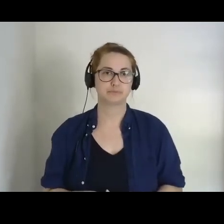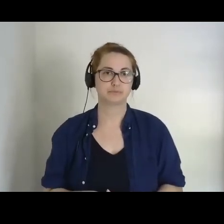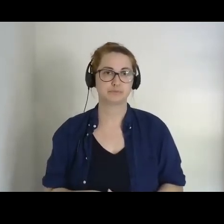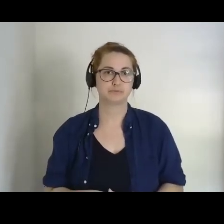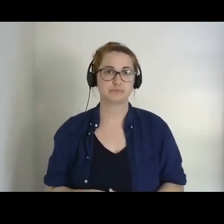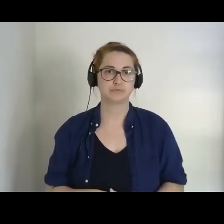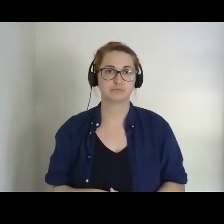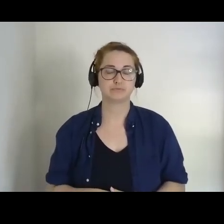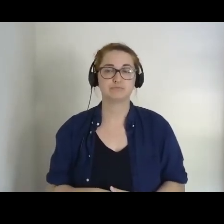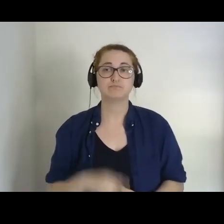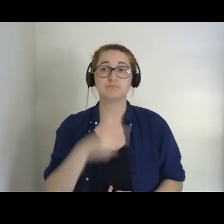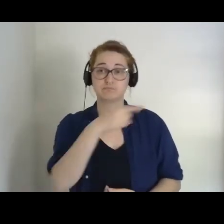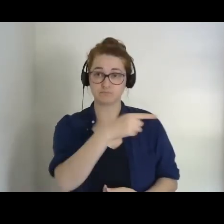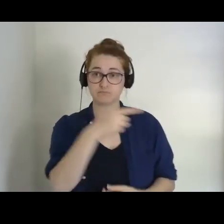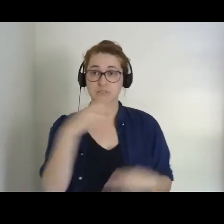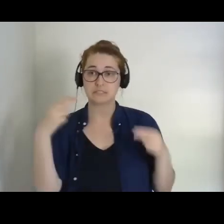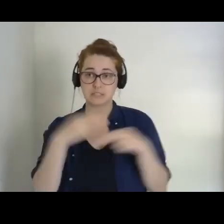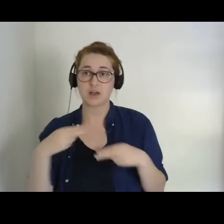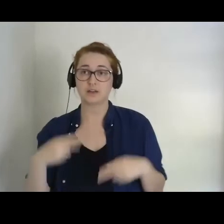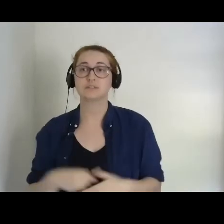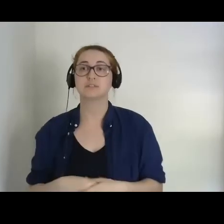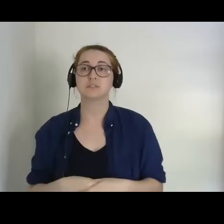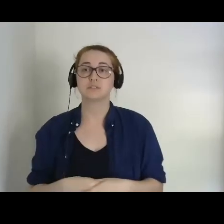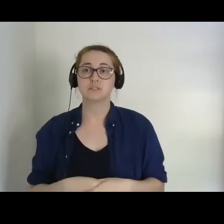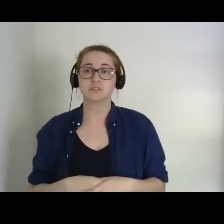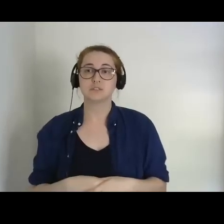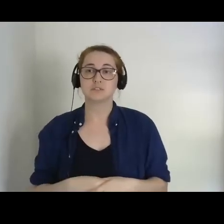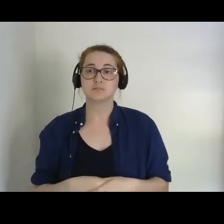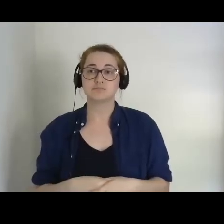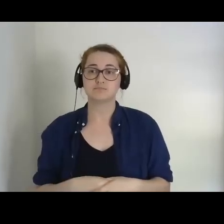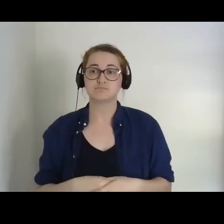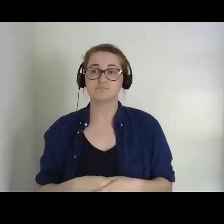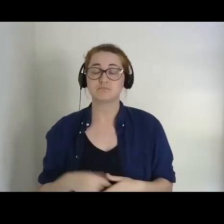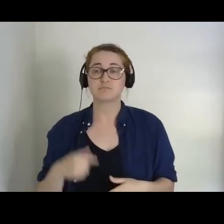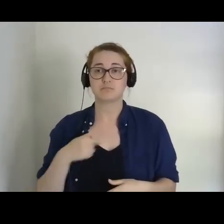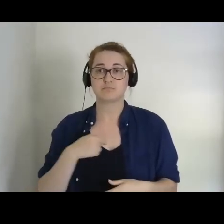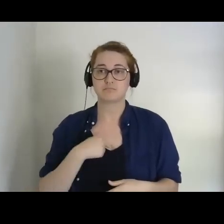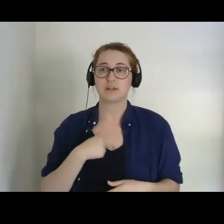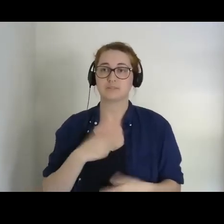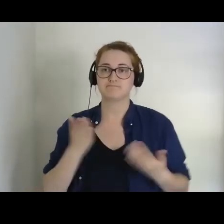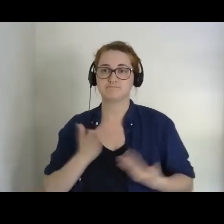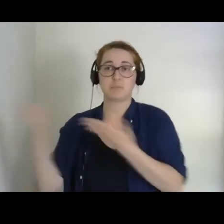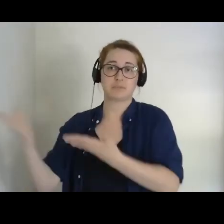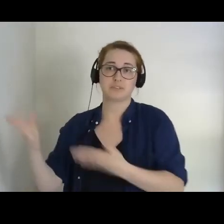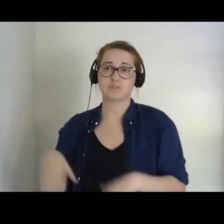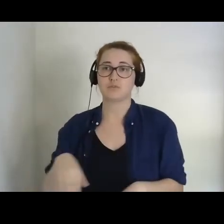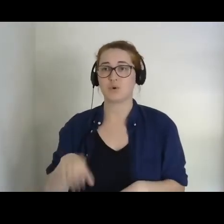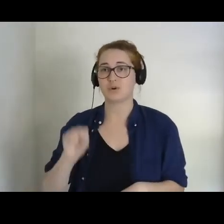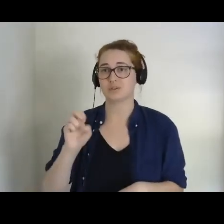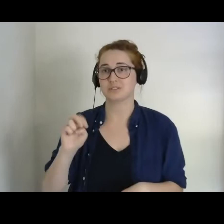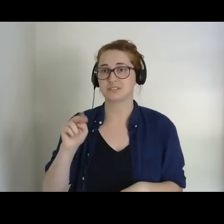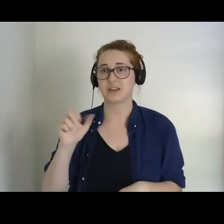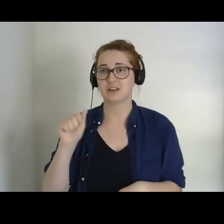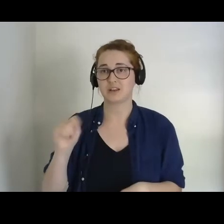I'm sharing this slide, and it's part of a submission that I actually made to the Senate Committee on C7,